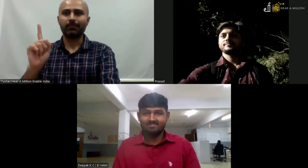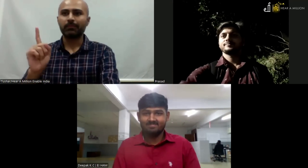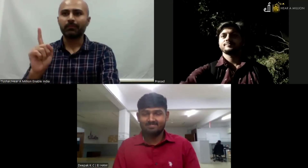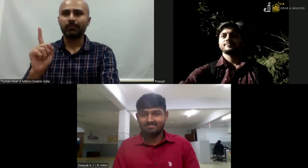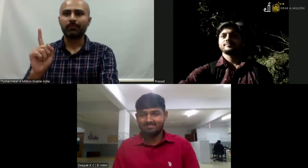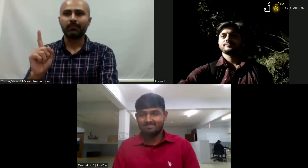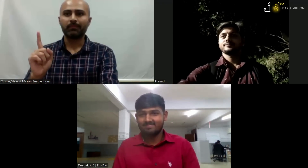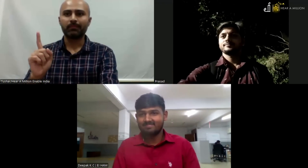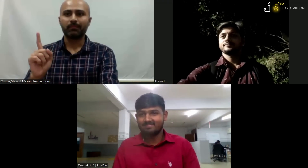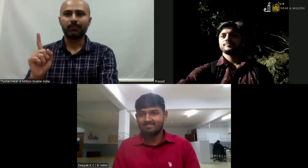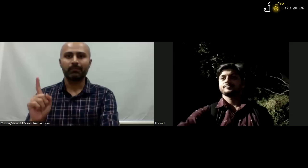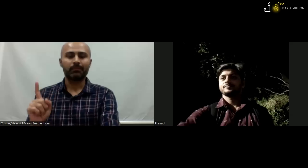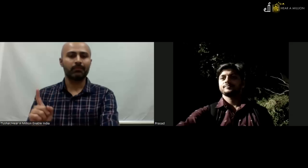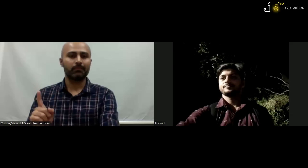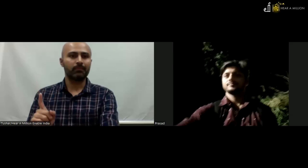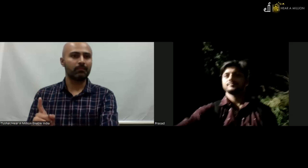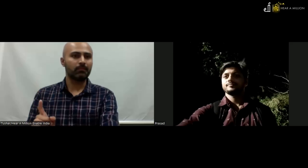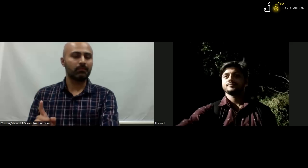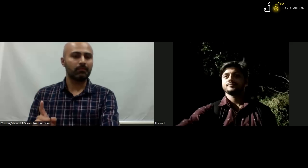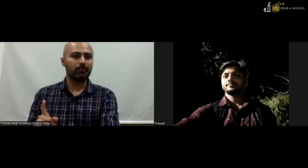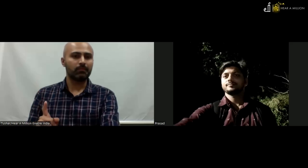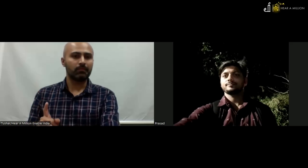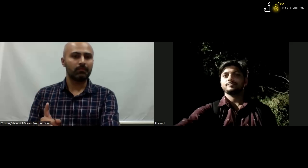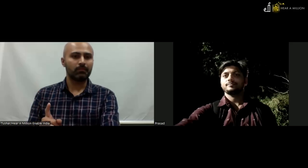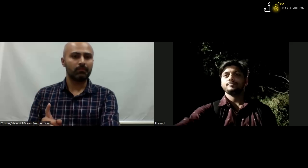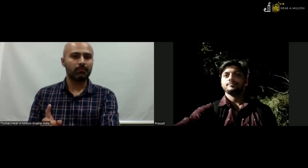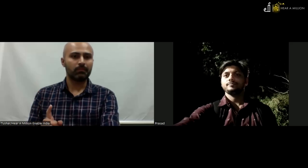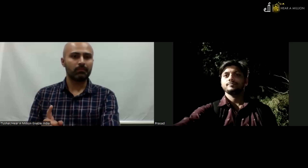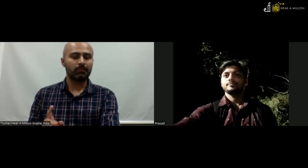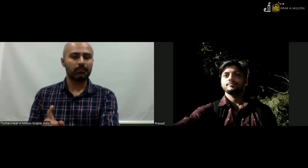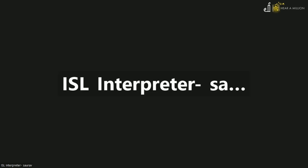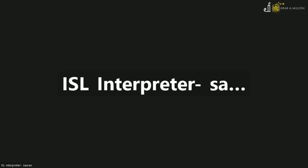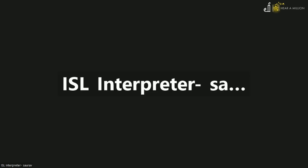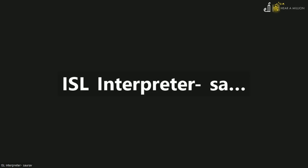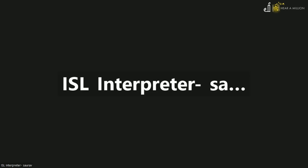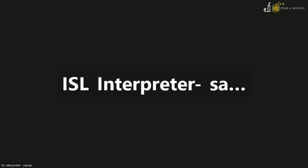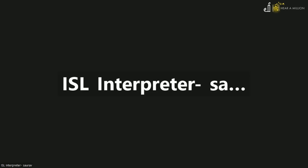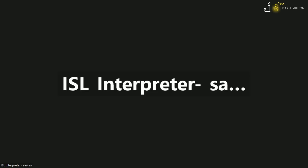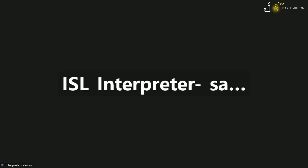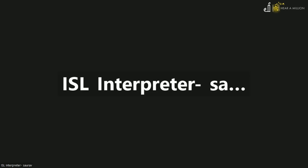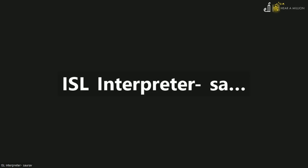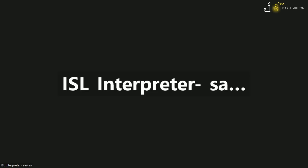Very sorry to interrupt. However, just a minute.